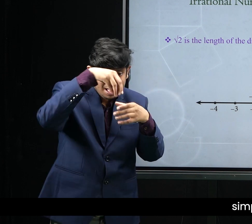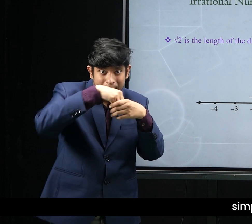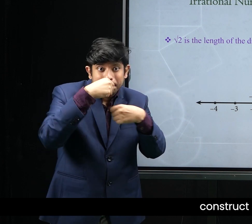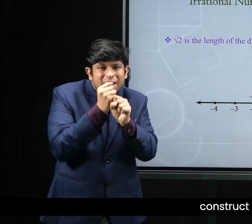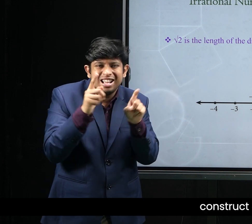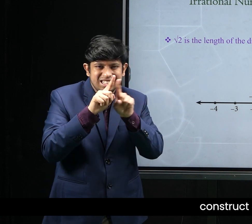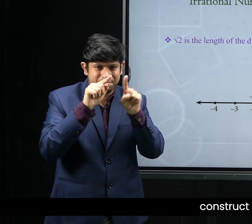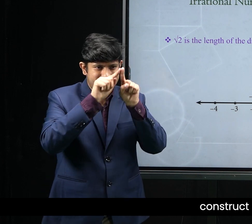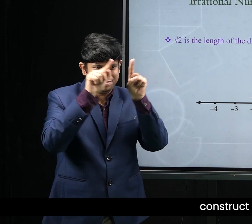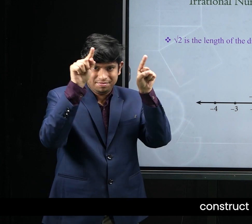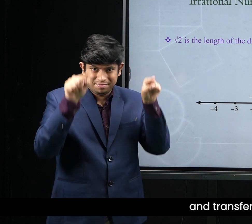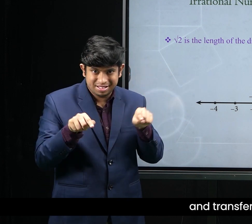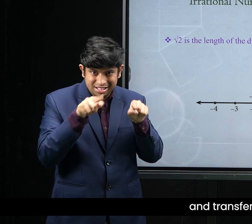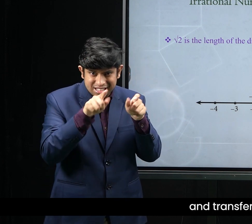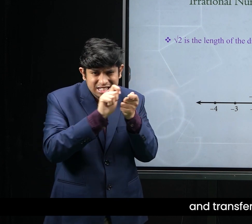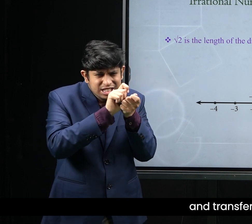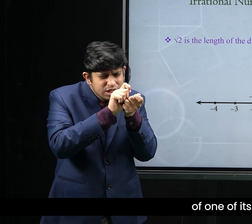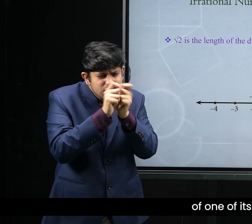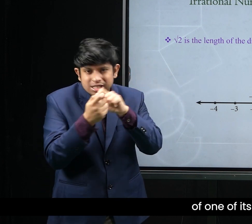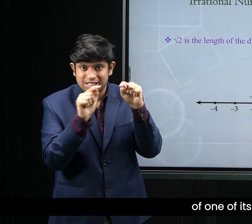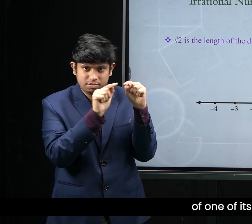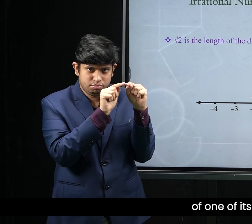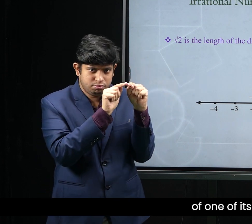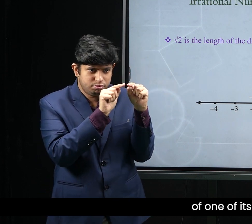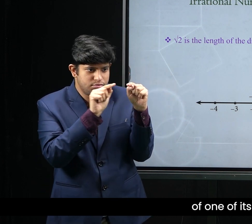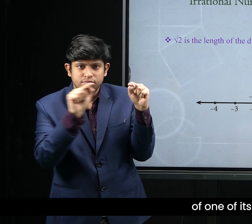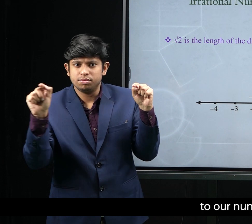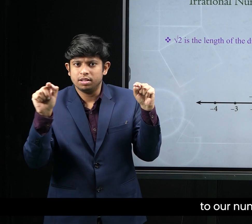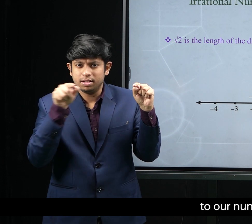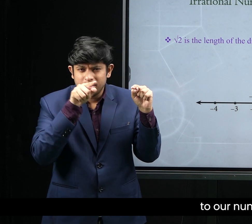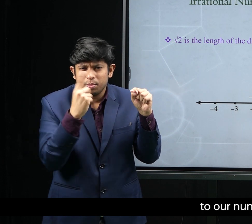Simply construct a square and transfer the length of one of its diagonals to our number line.